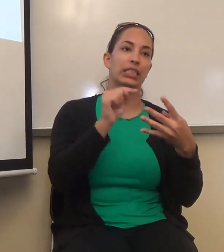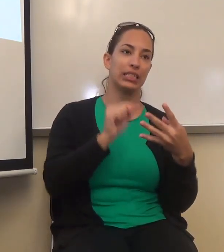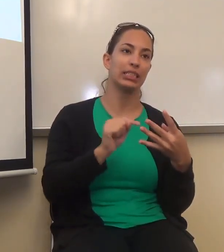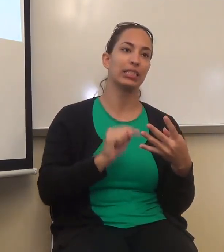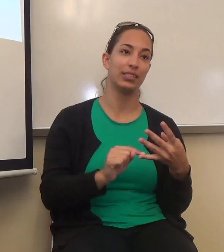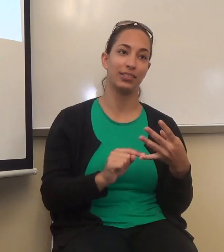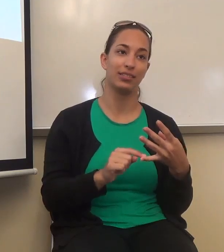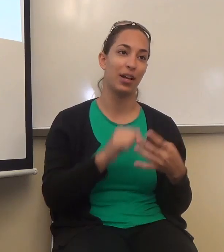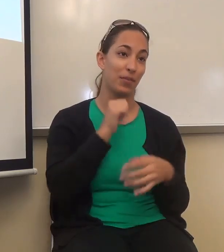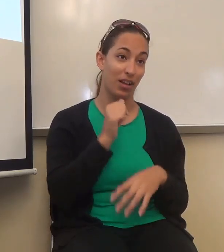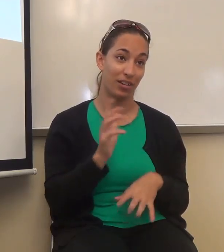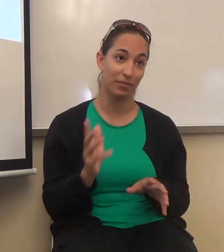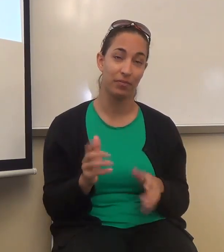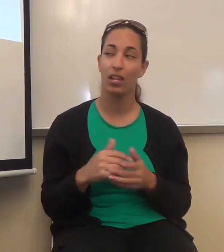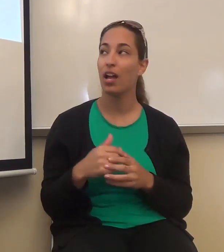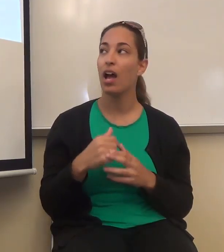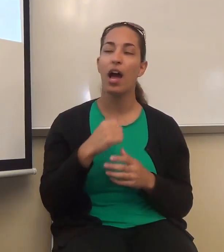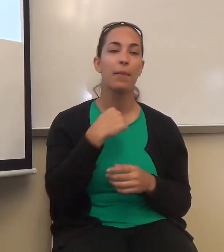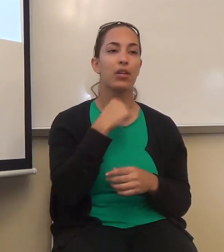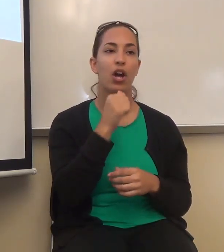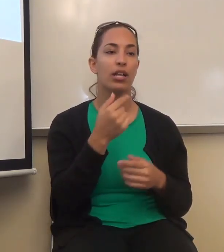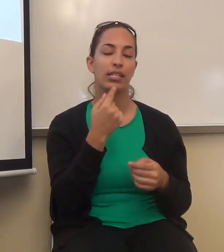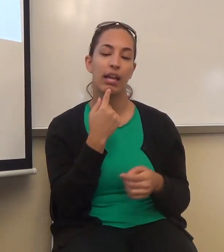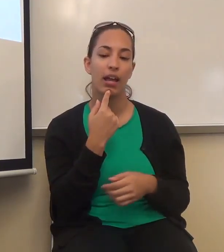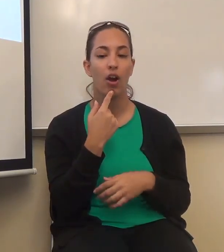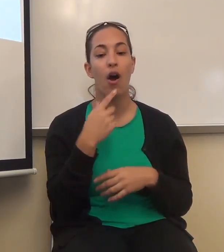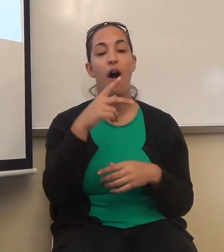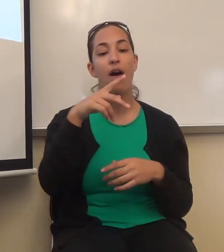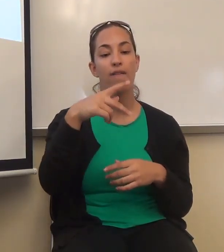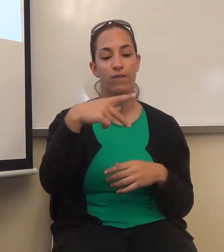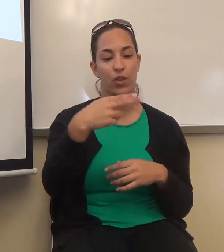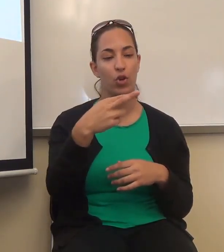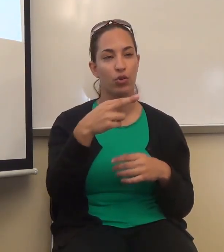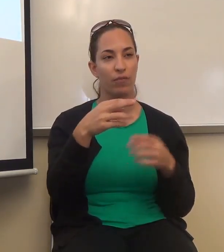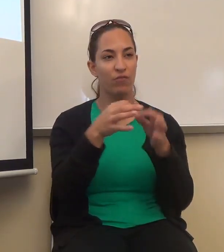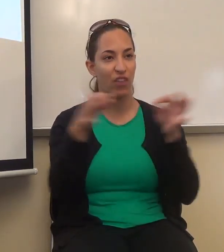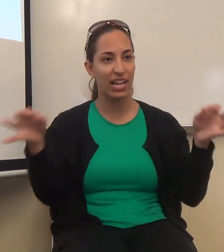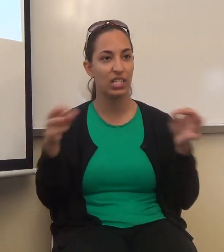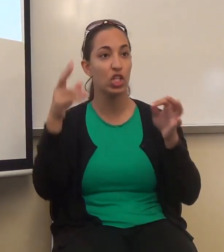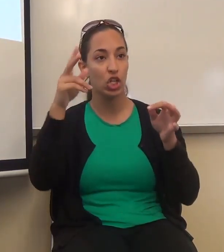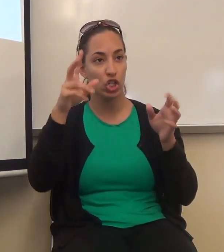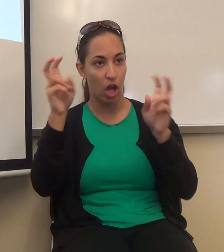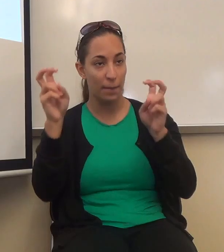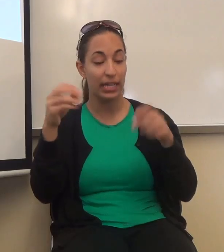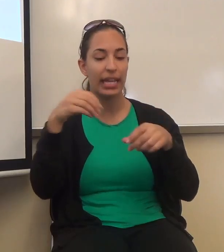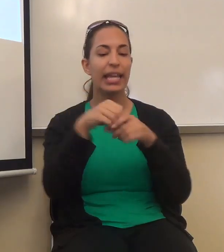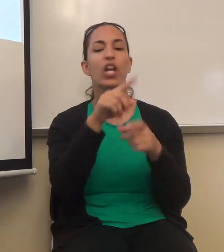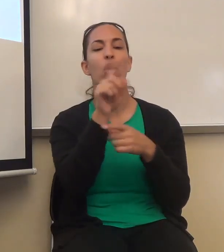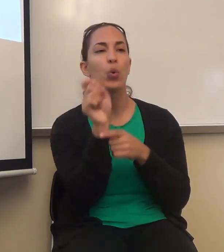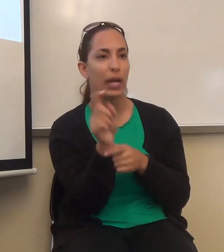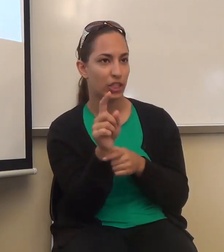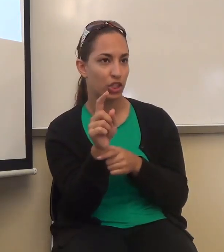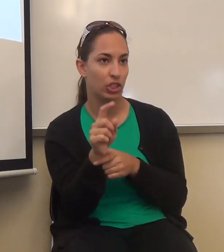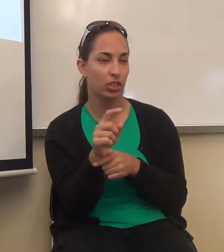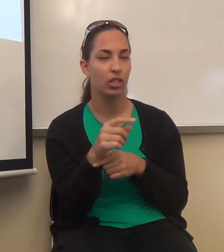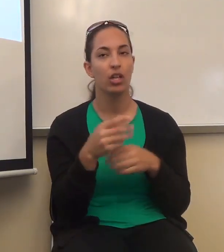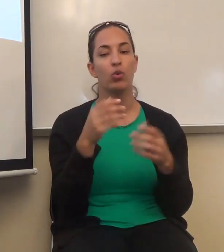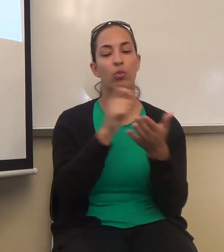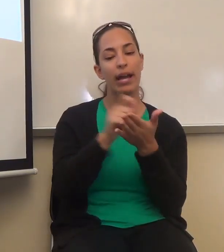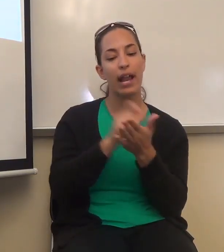topic in a question and then write out the main idea yourself and then find the